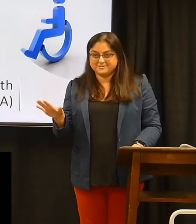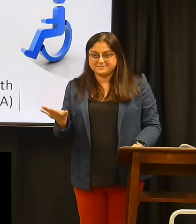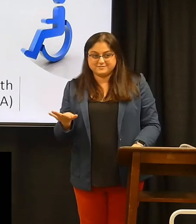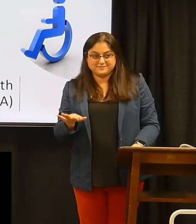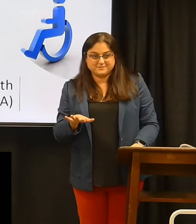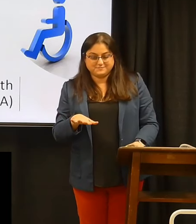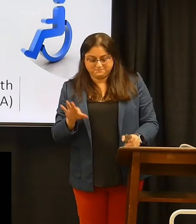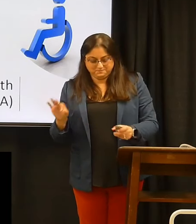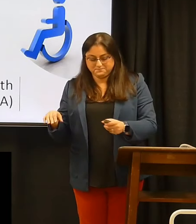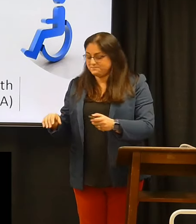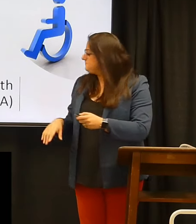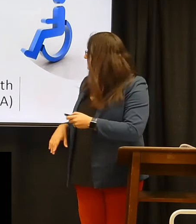Any other comments about the ADA?